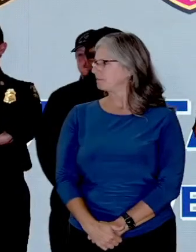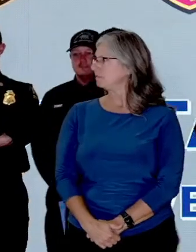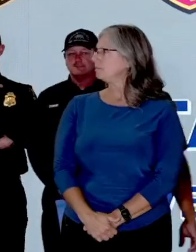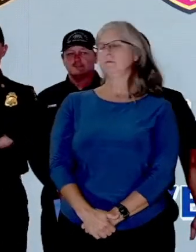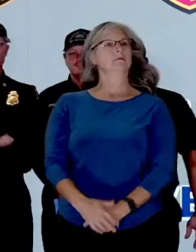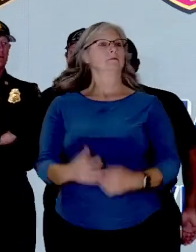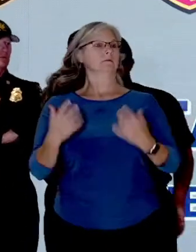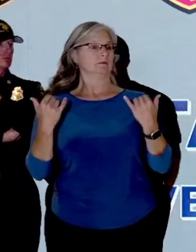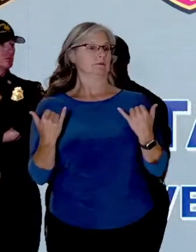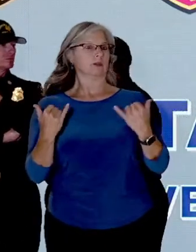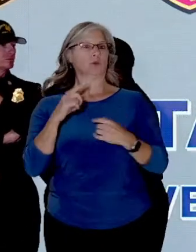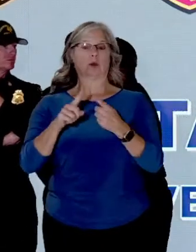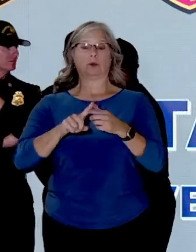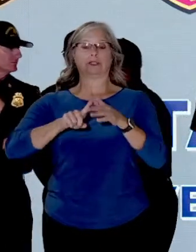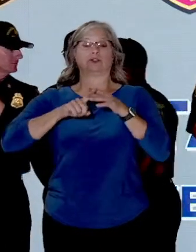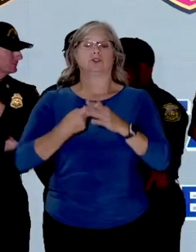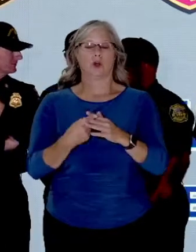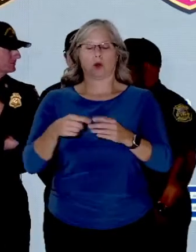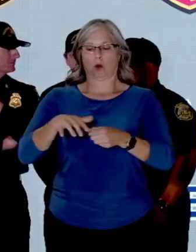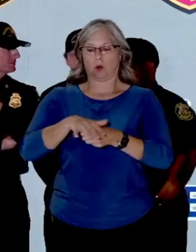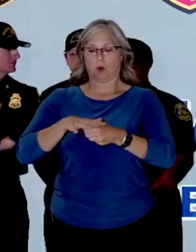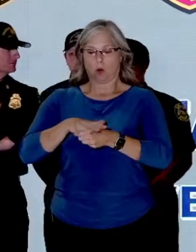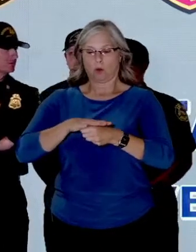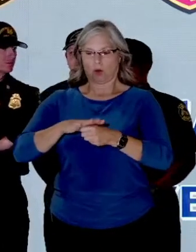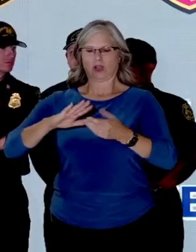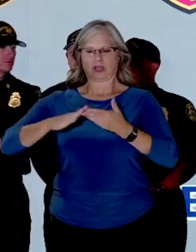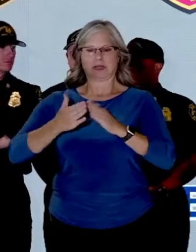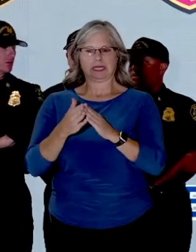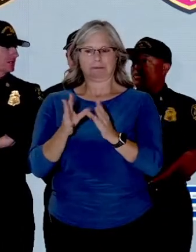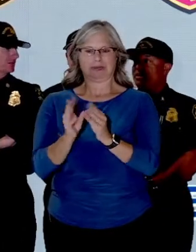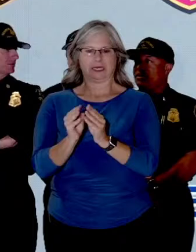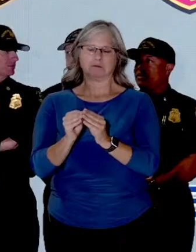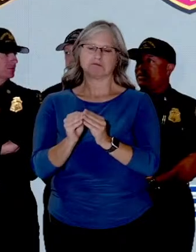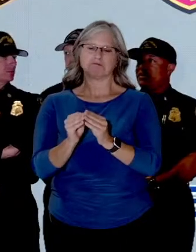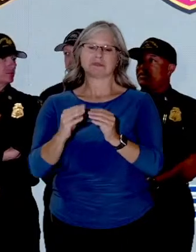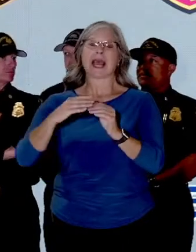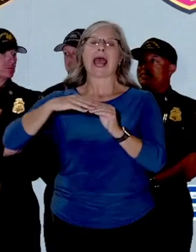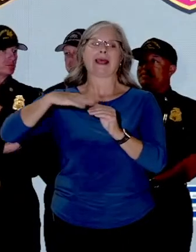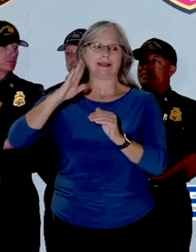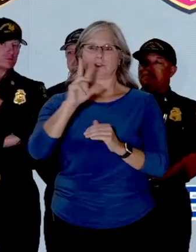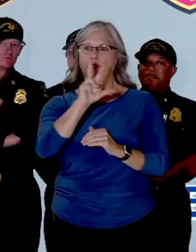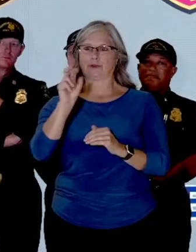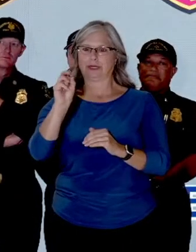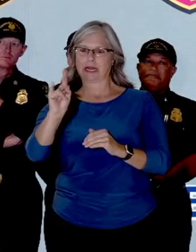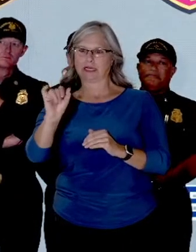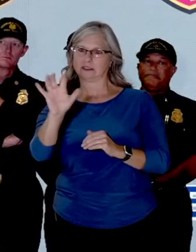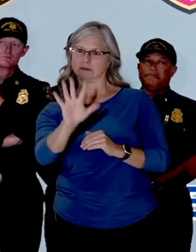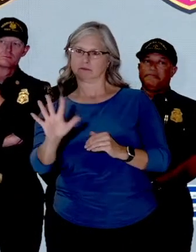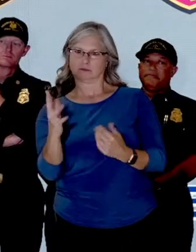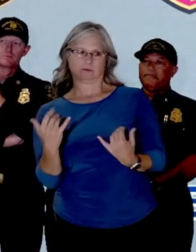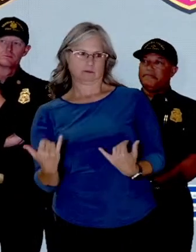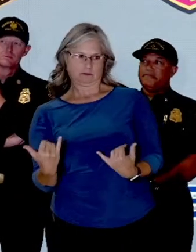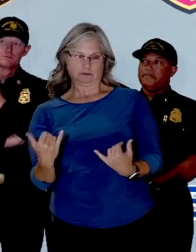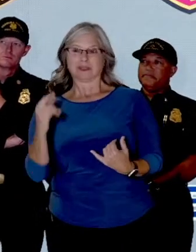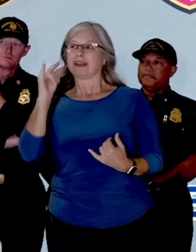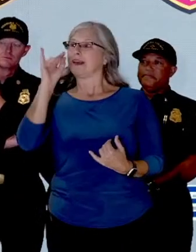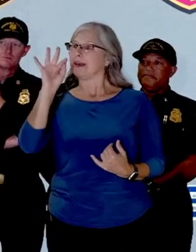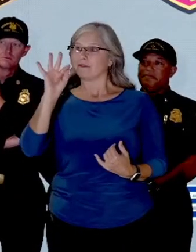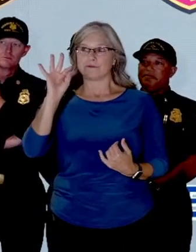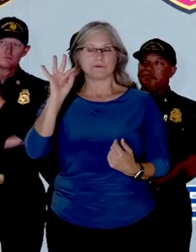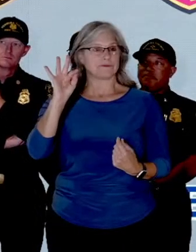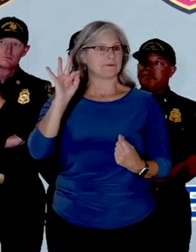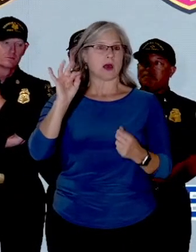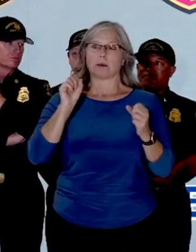As of right now, when we start that local area committee meeting, it'll be at least 30 days from now, probably right around 30 days from now. If there's